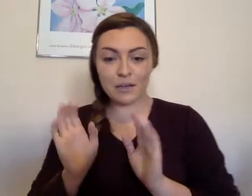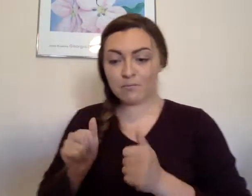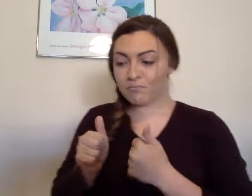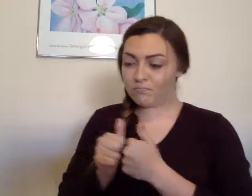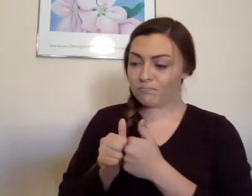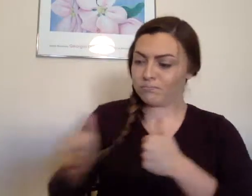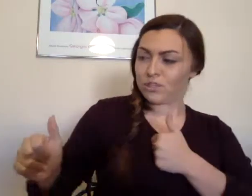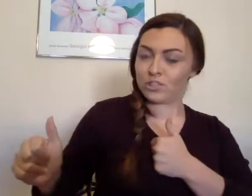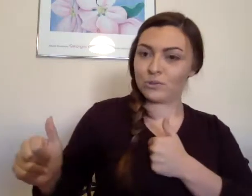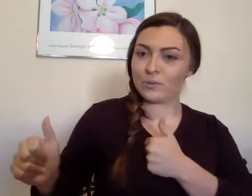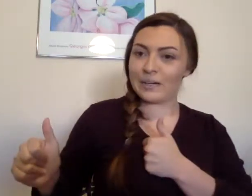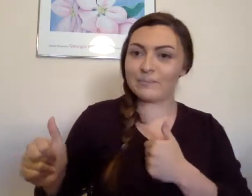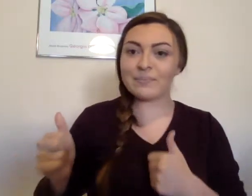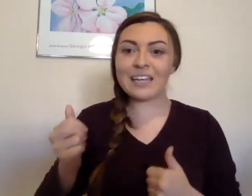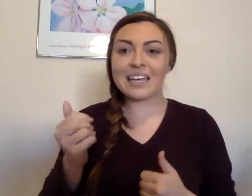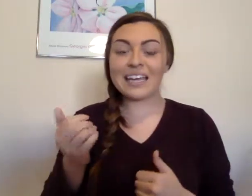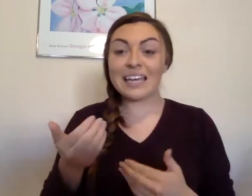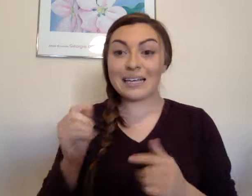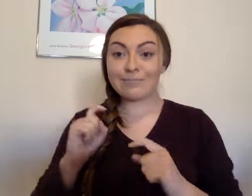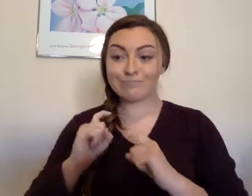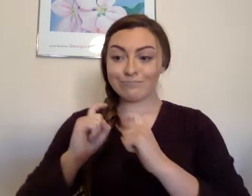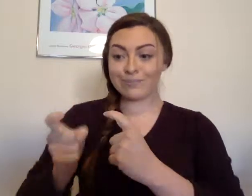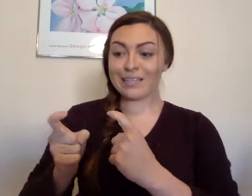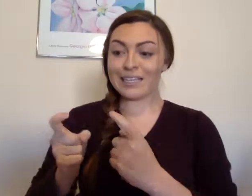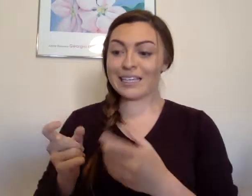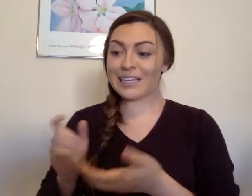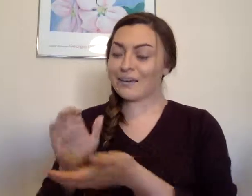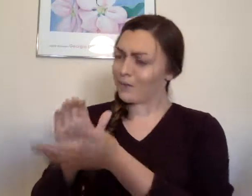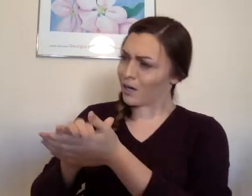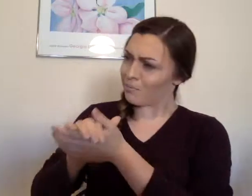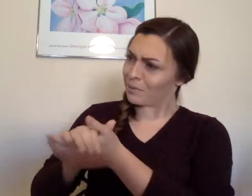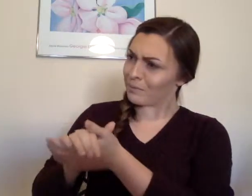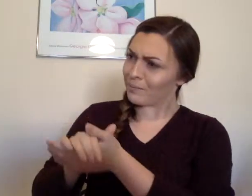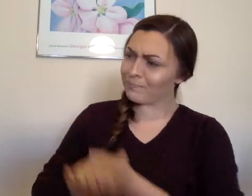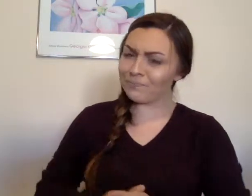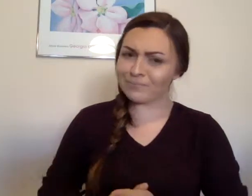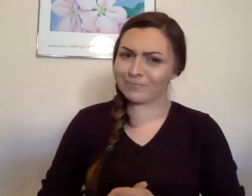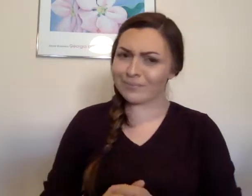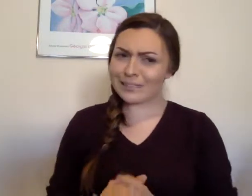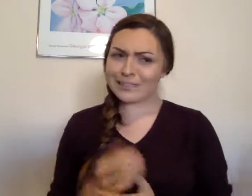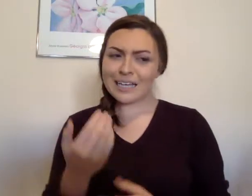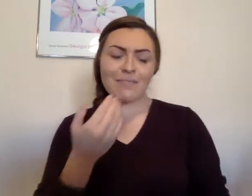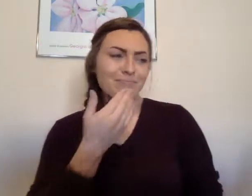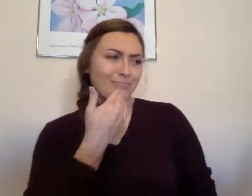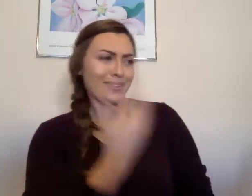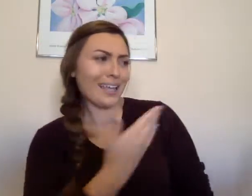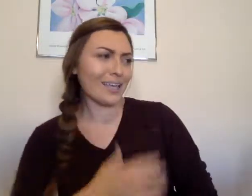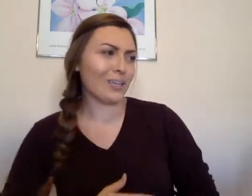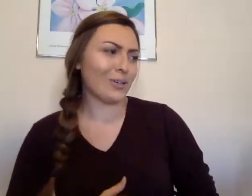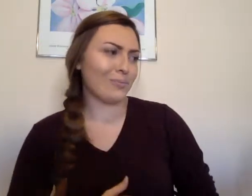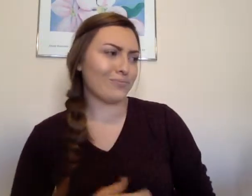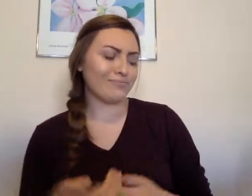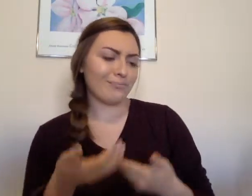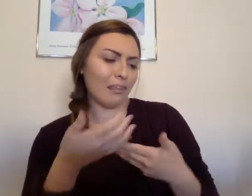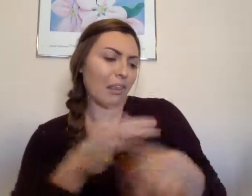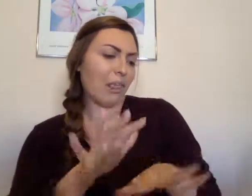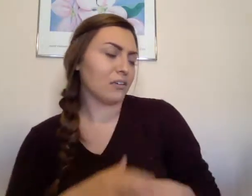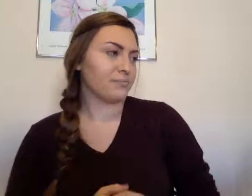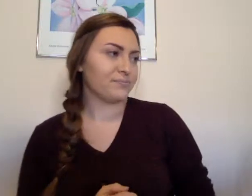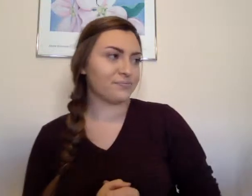Thank you. And they like throw the compliment away, or they'll explain it away. I love it. I do